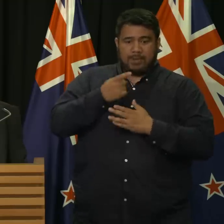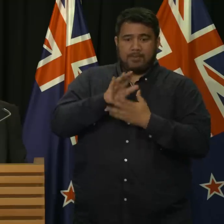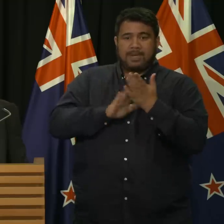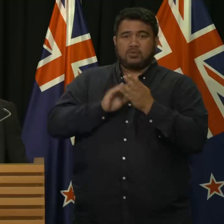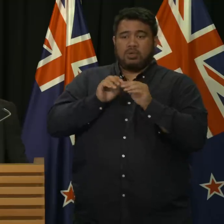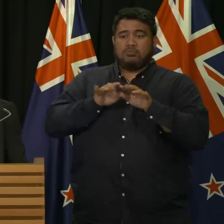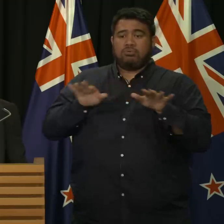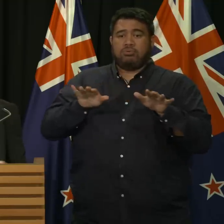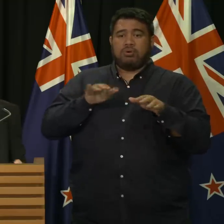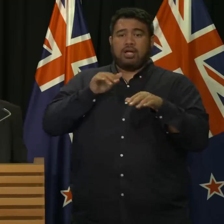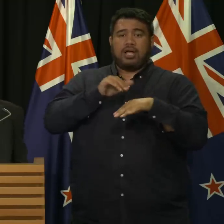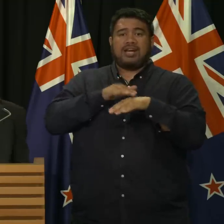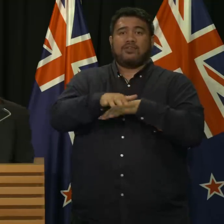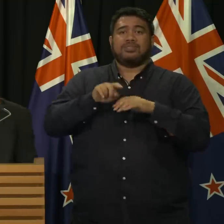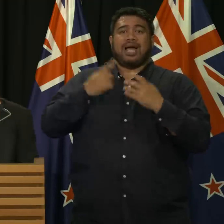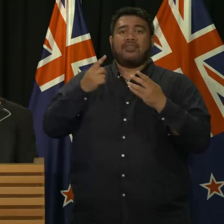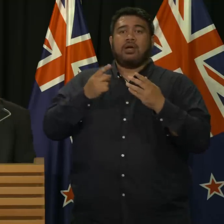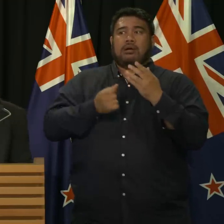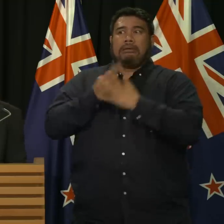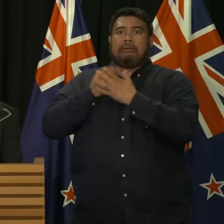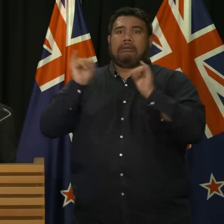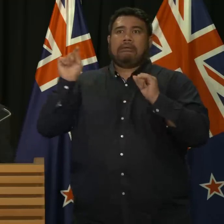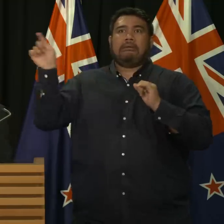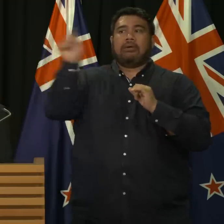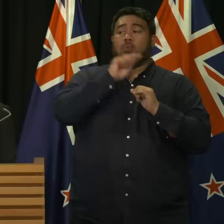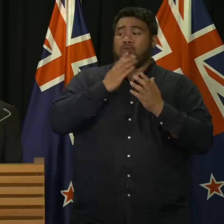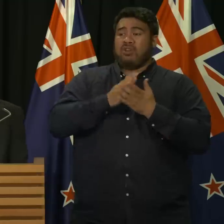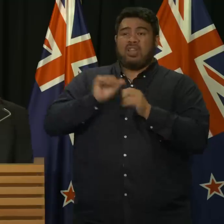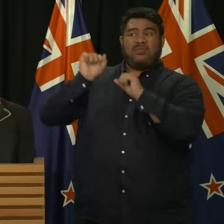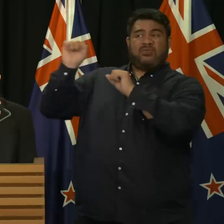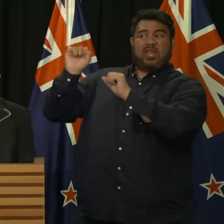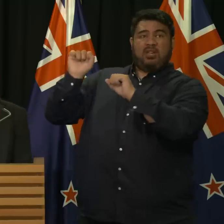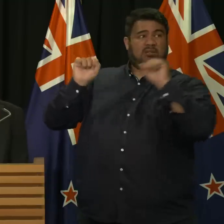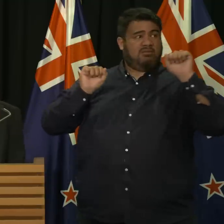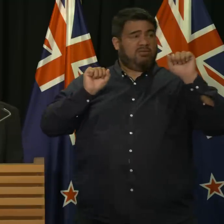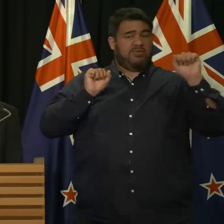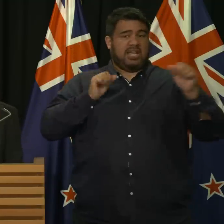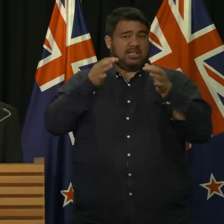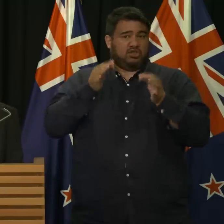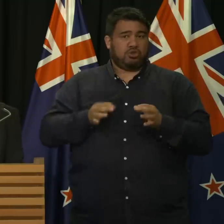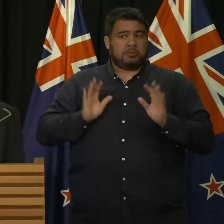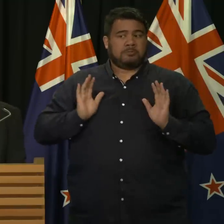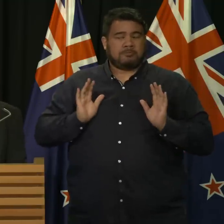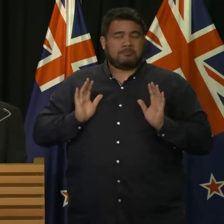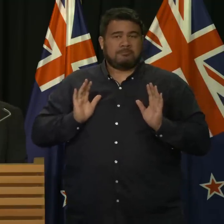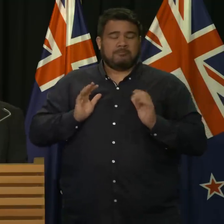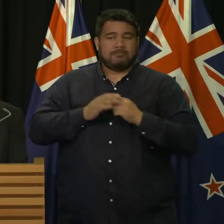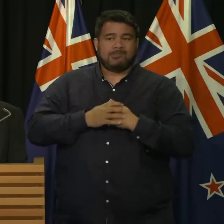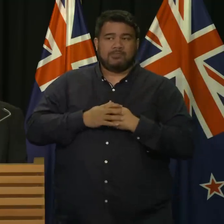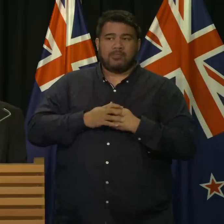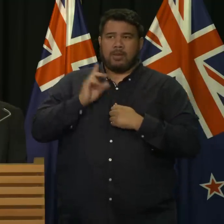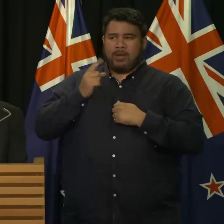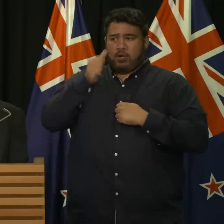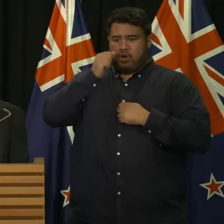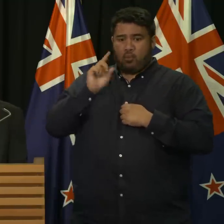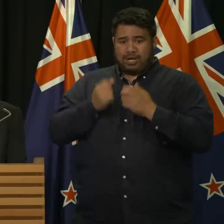a natural response. Obviously, that's up into their own agencies as to how they respond. But given what we have